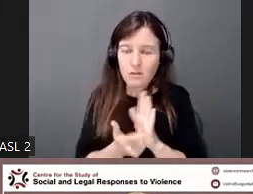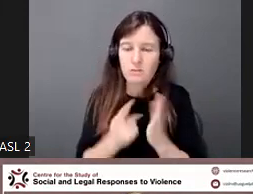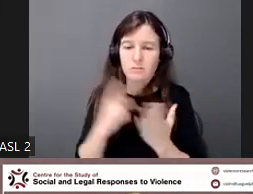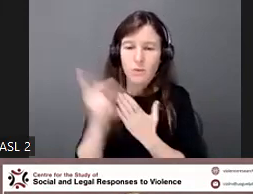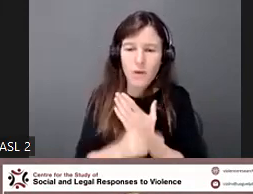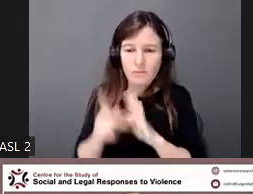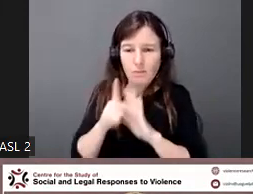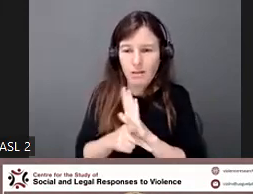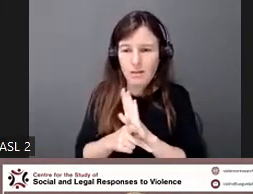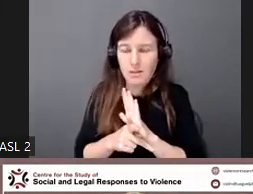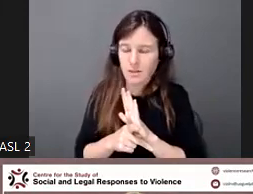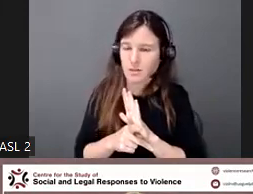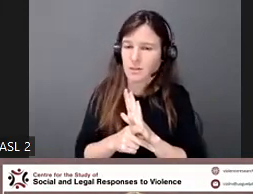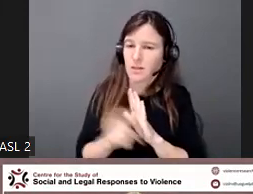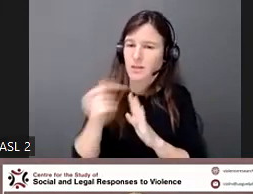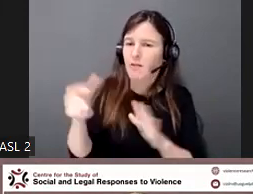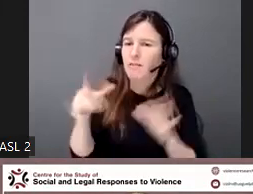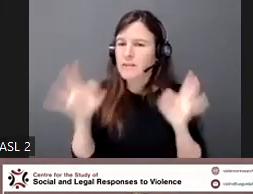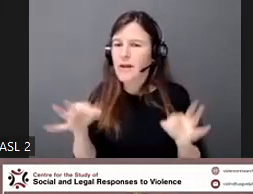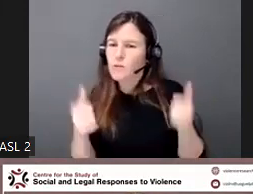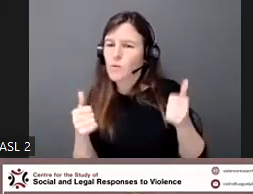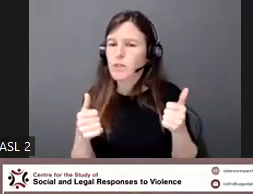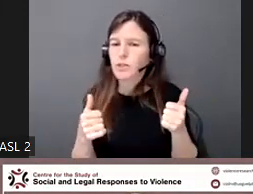governments prioritize and support.